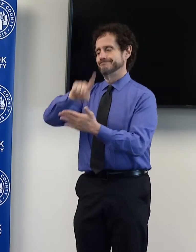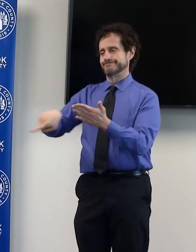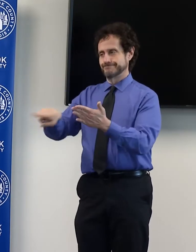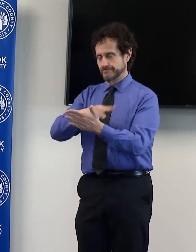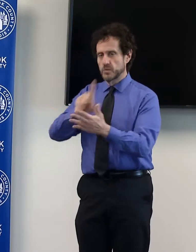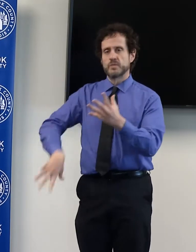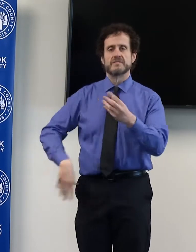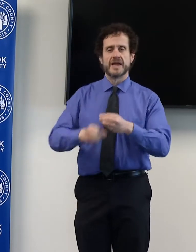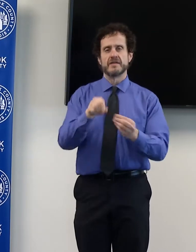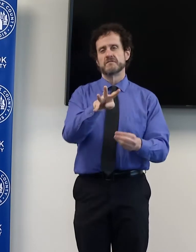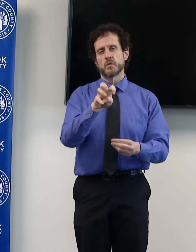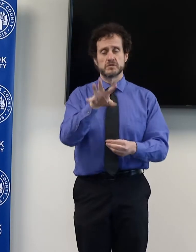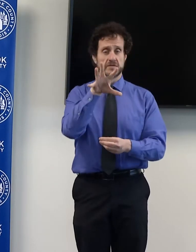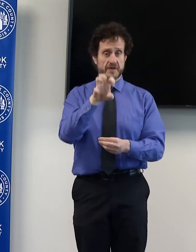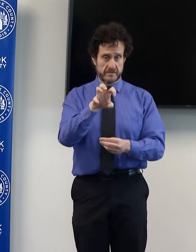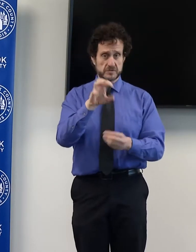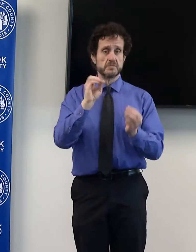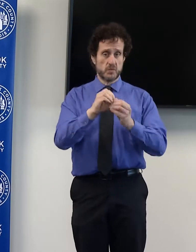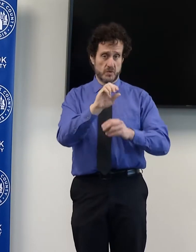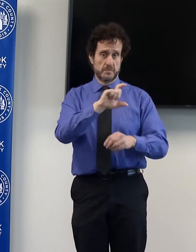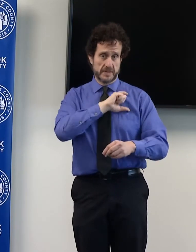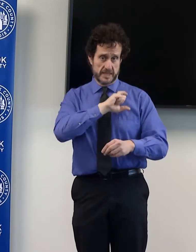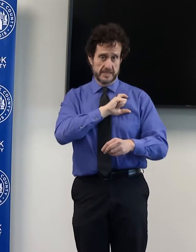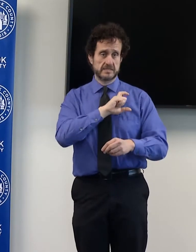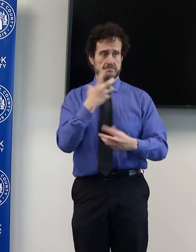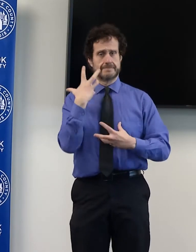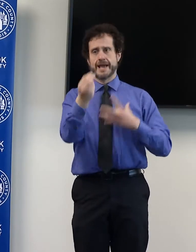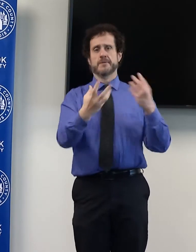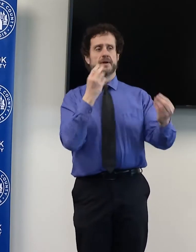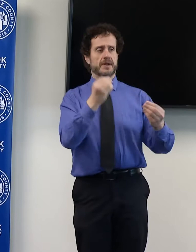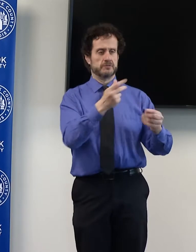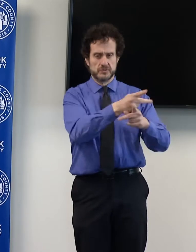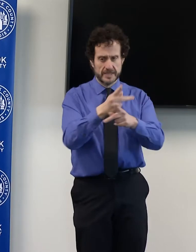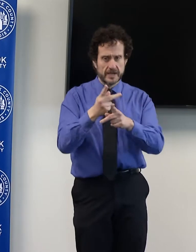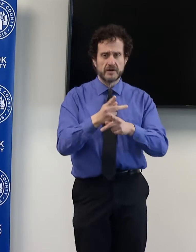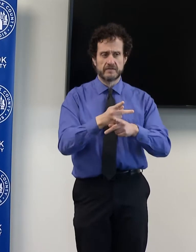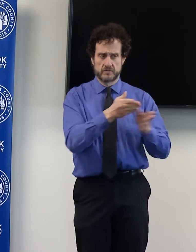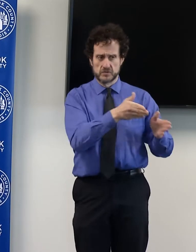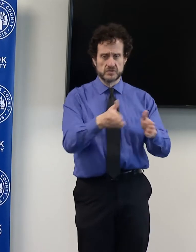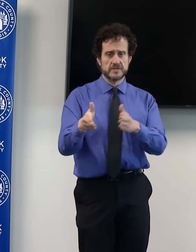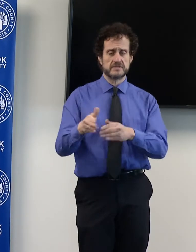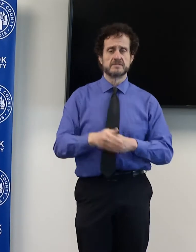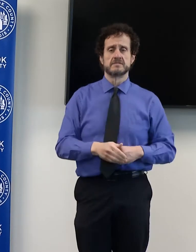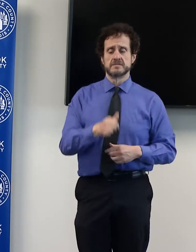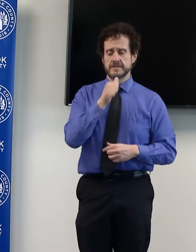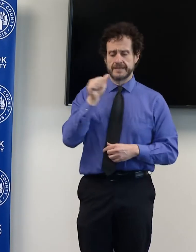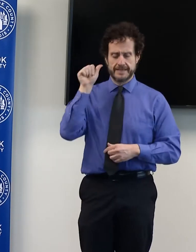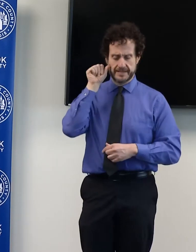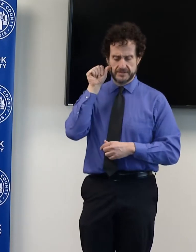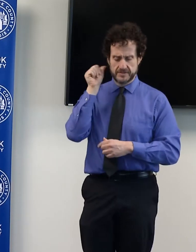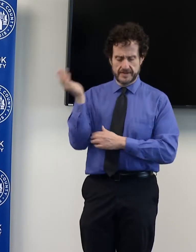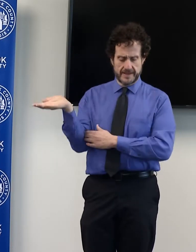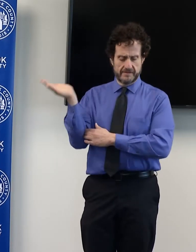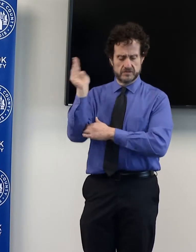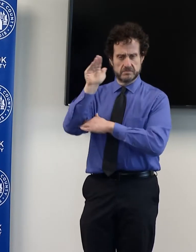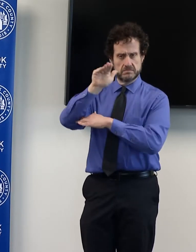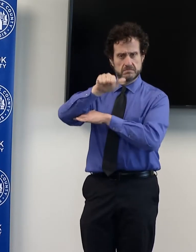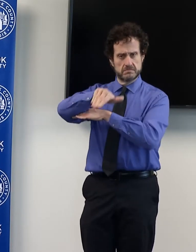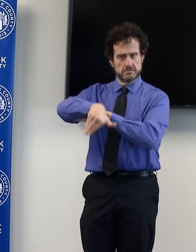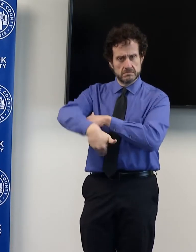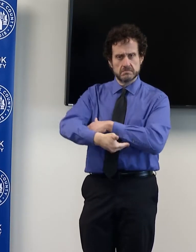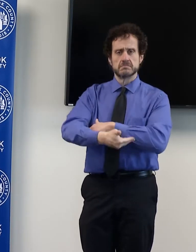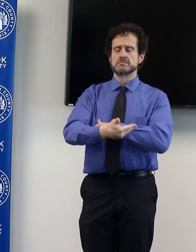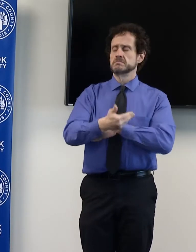additional officers out to the streets as well. Yesterday afternoon and night was particularly